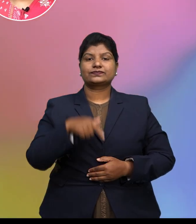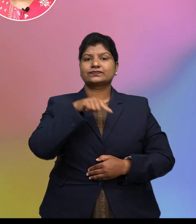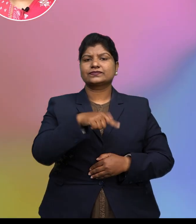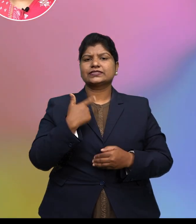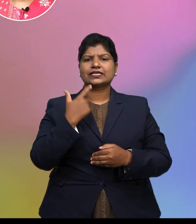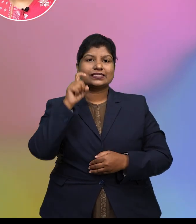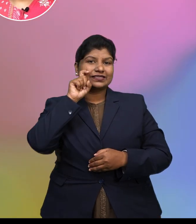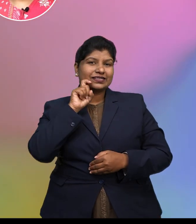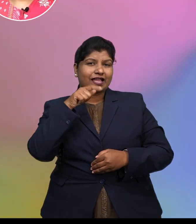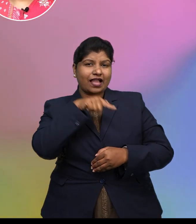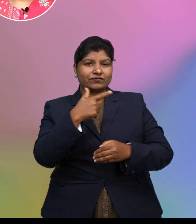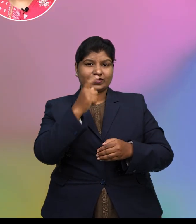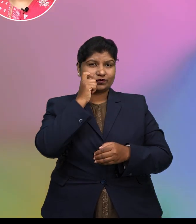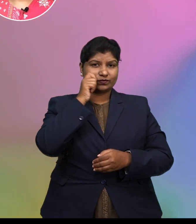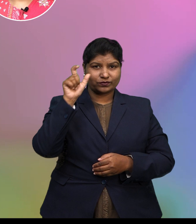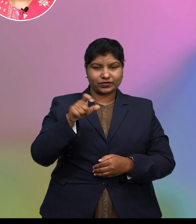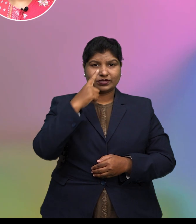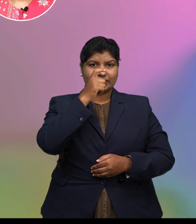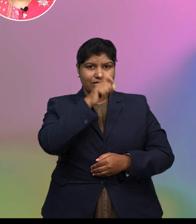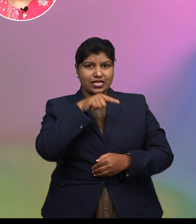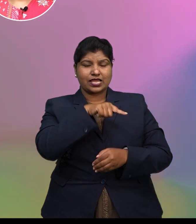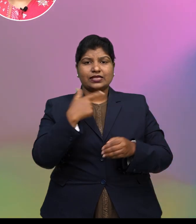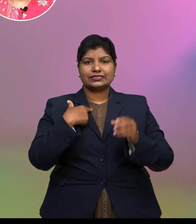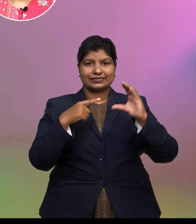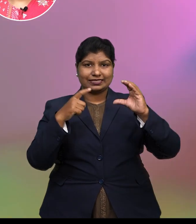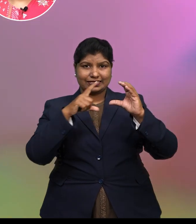Fertilization must take place